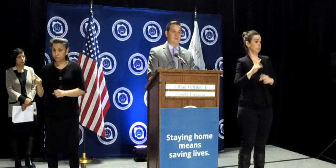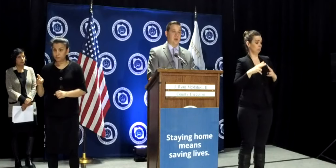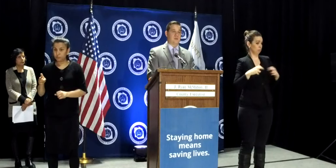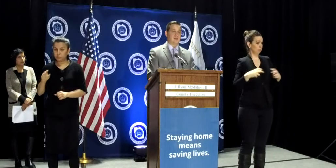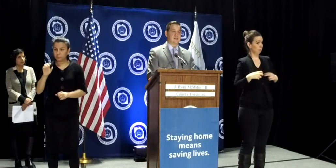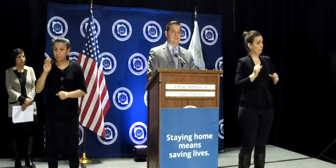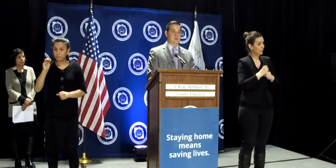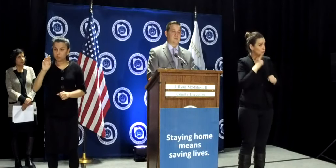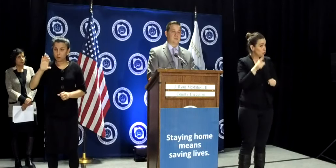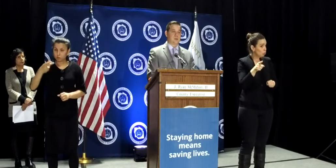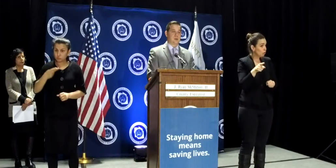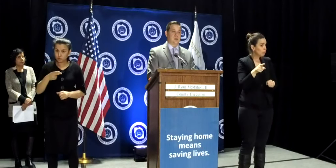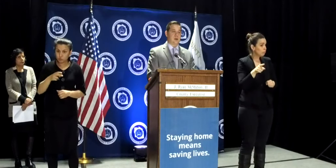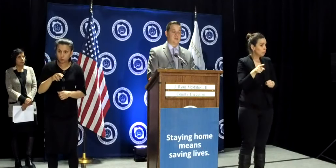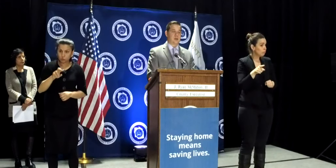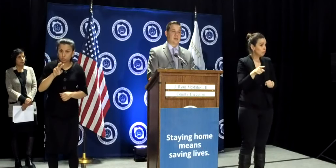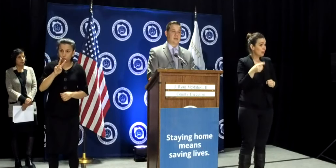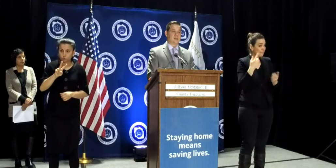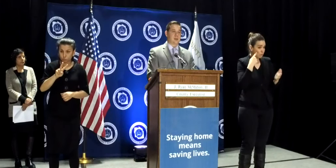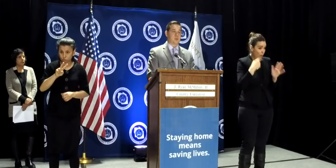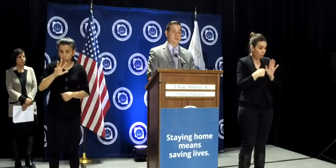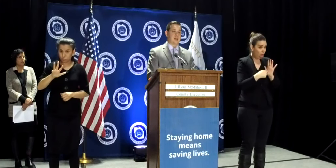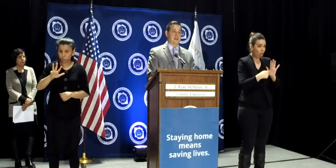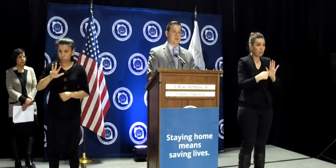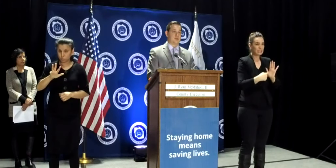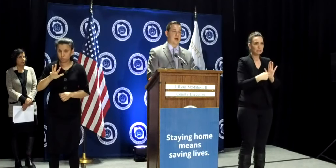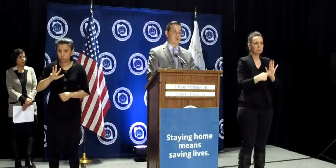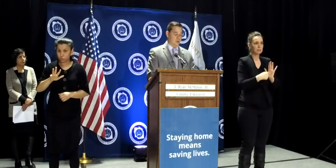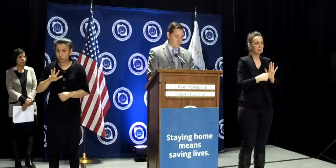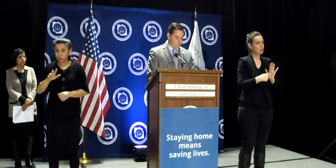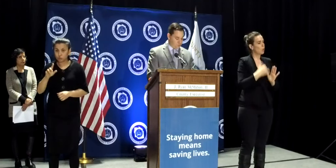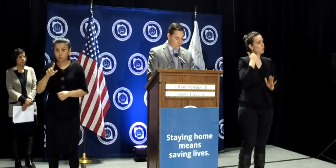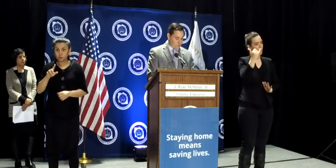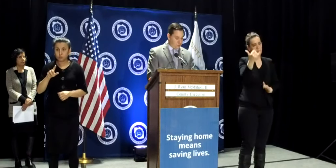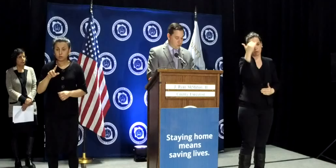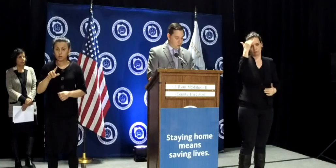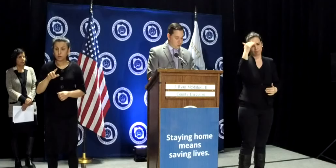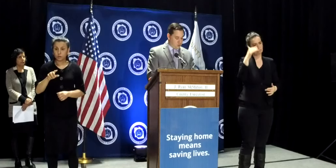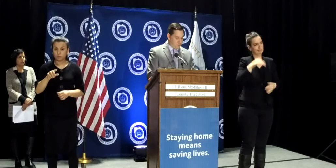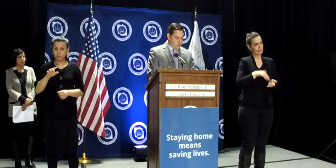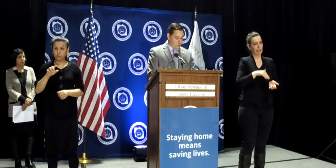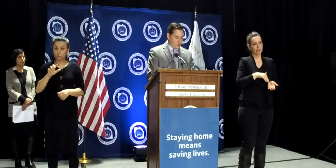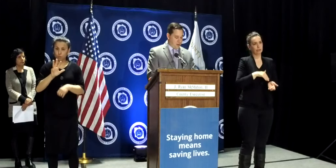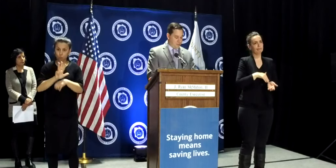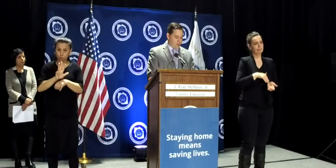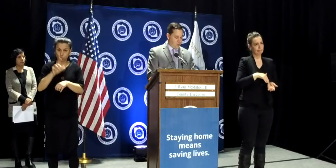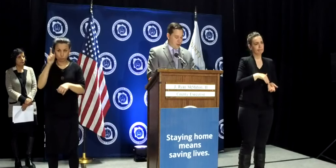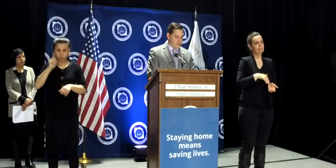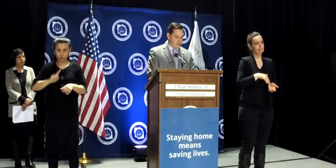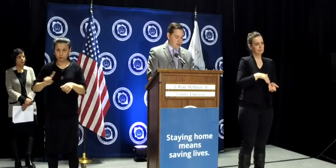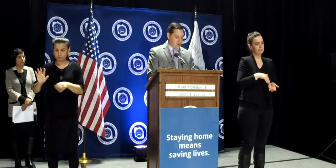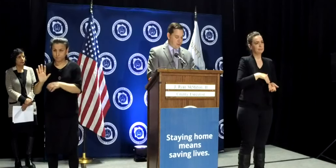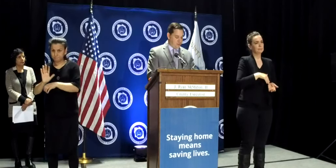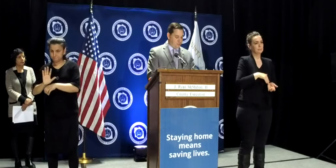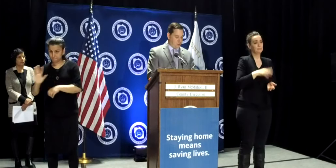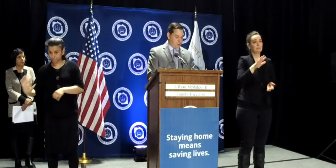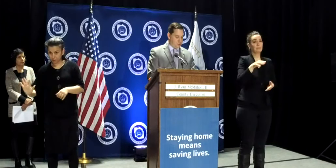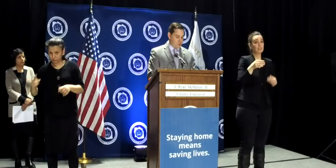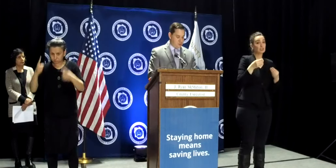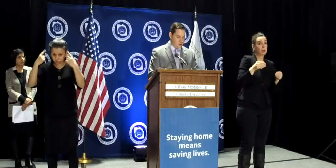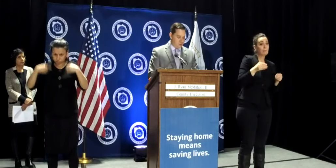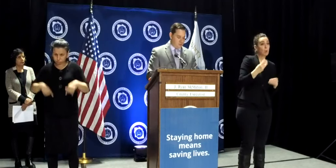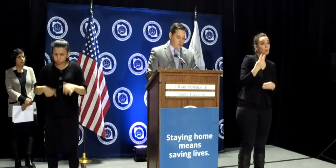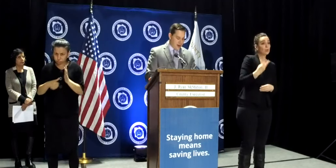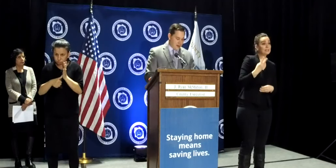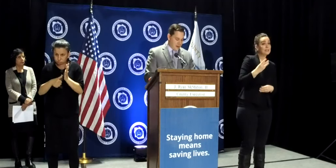symptoms. And if you have any symptoms and are starting to get sick, please contact your doctor. If you are shopping there Wednesday, April